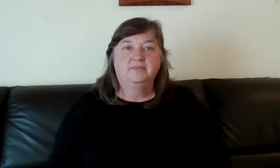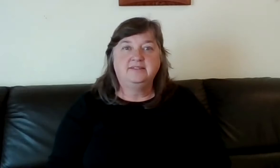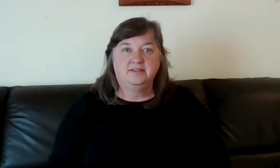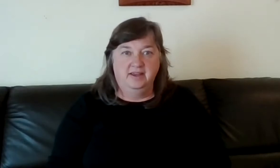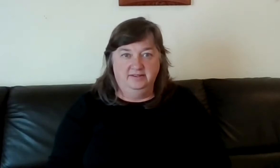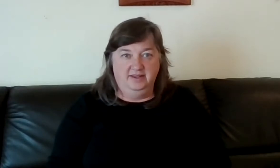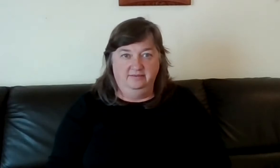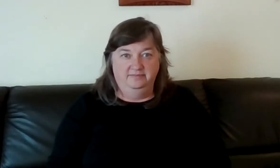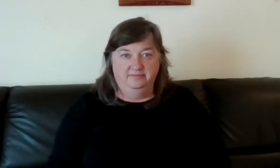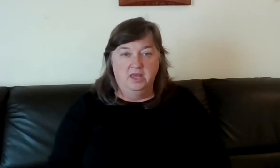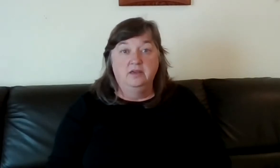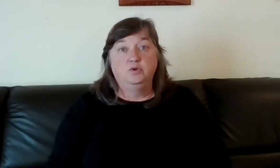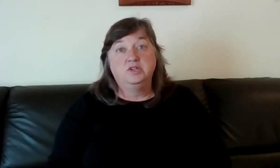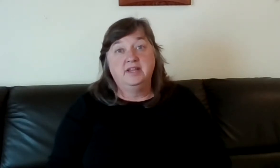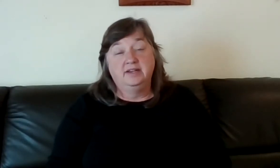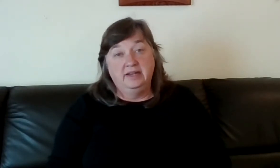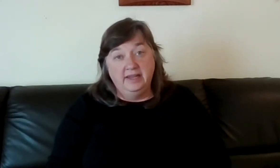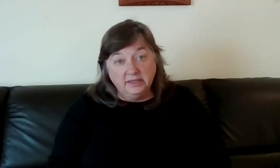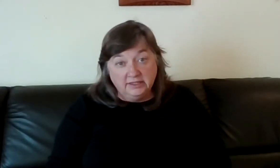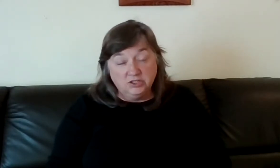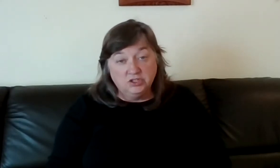That's an ASL. If you were to say it in English,